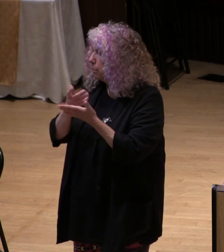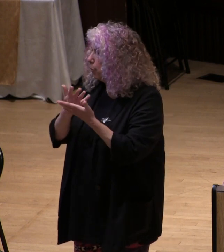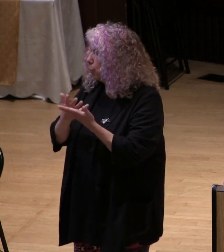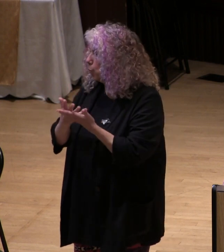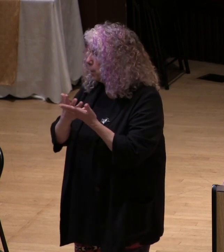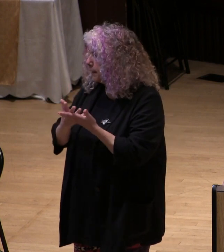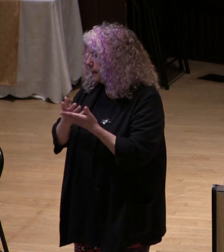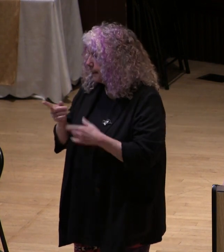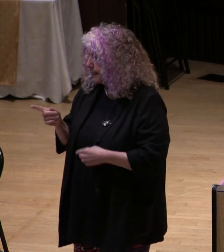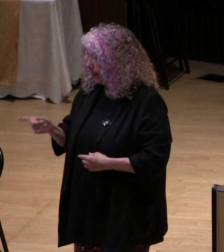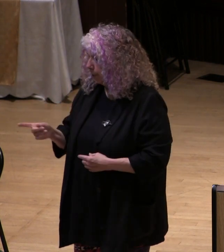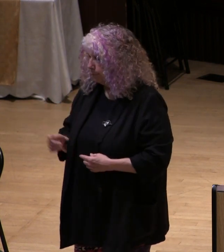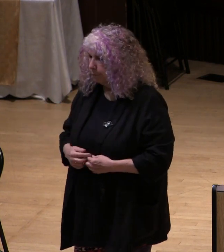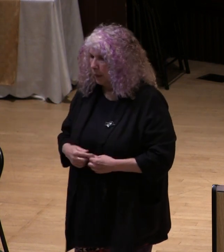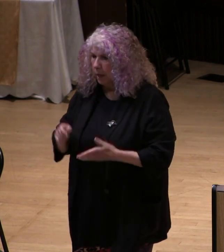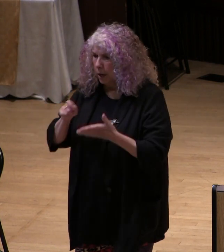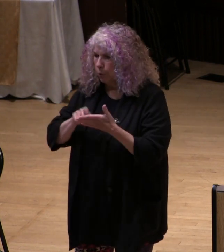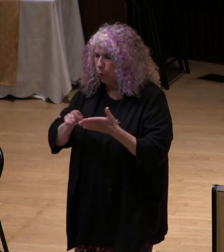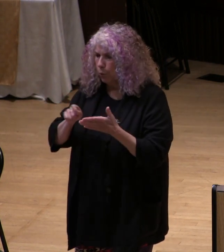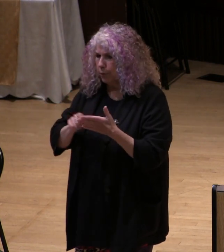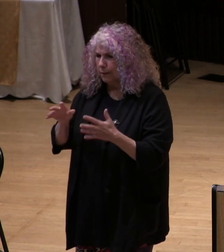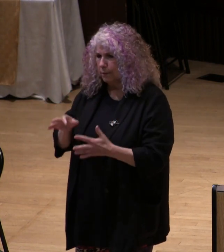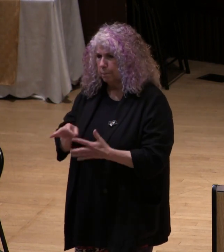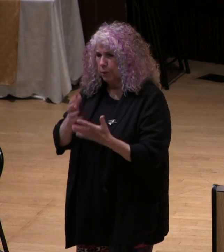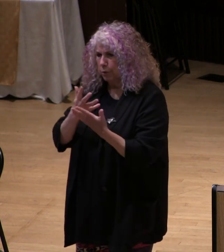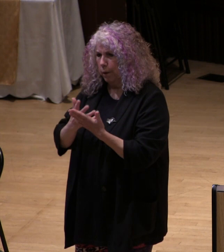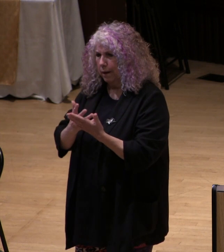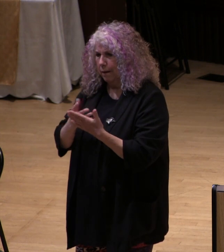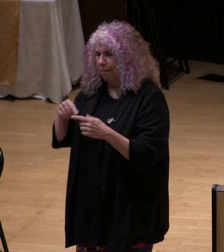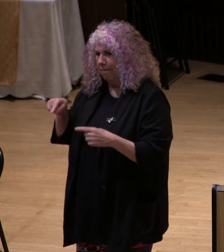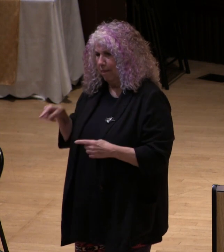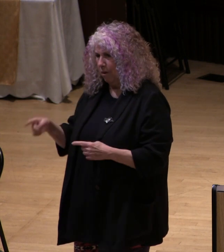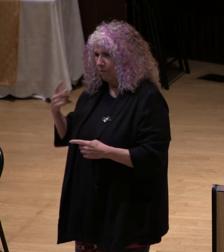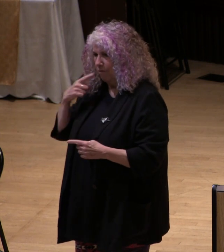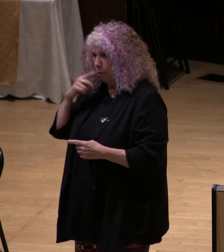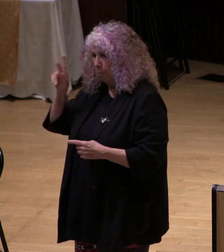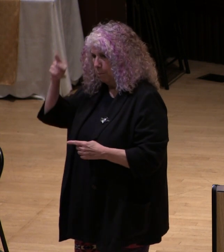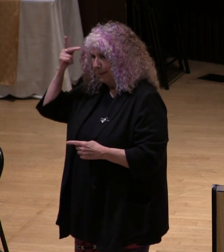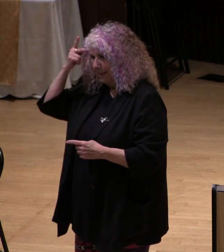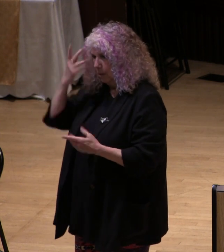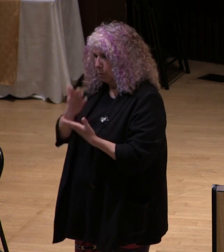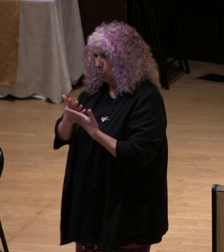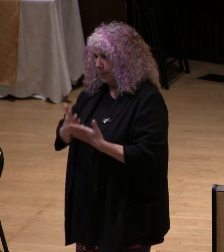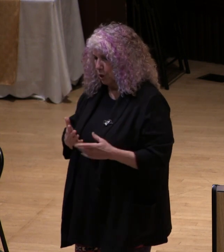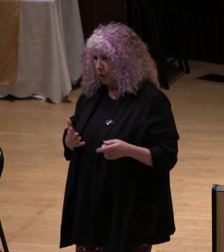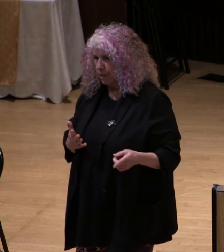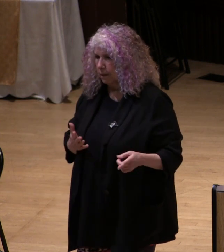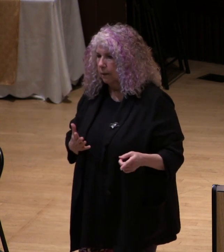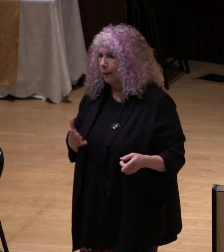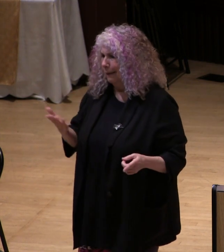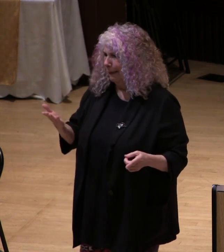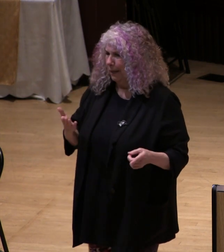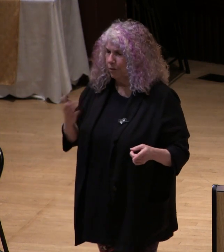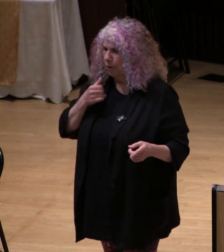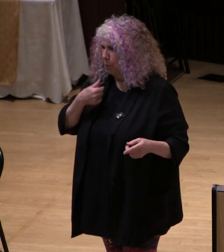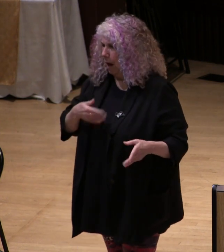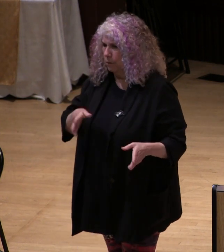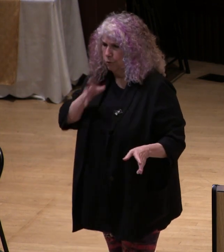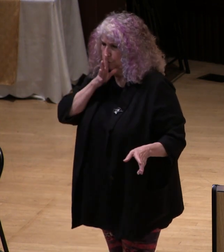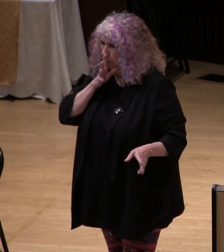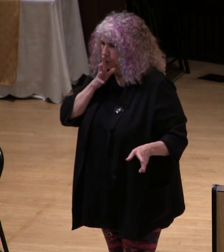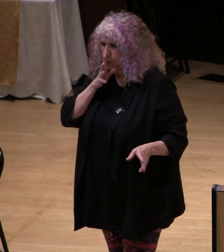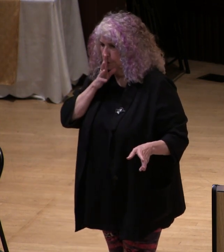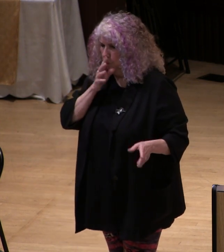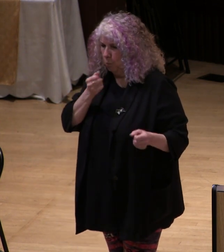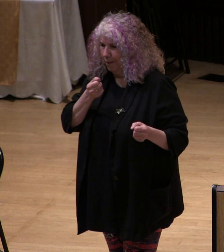Uruguay. He wrote, "There was a special prison in Uruguay for political prisoners. Here they were not allowed to talk